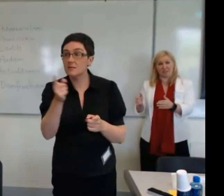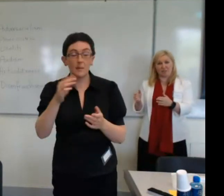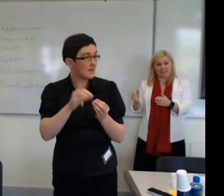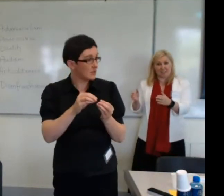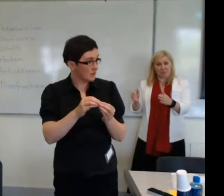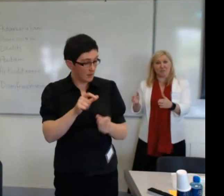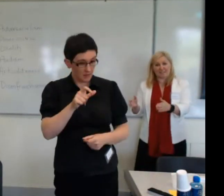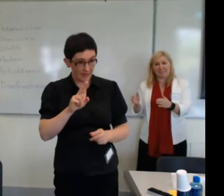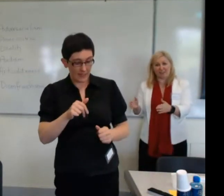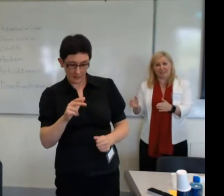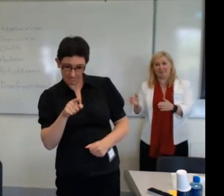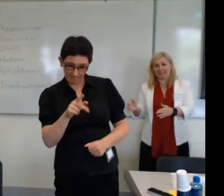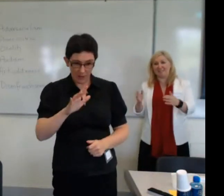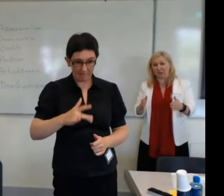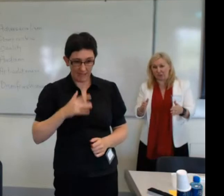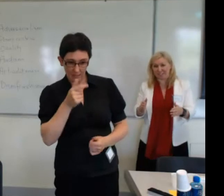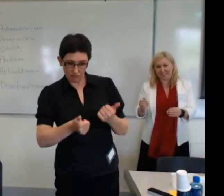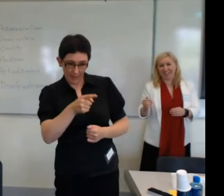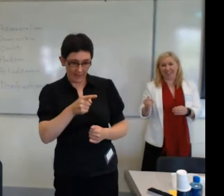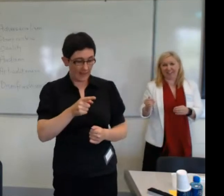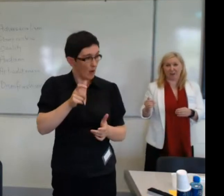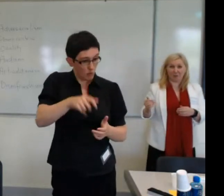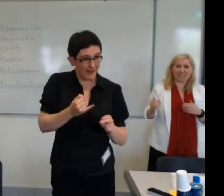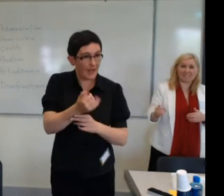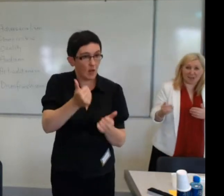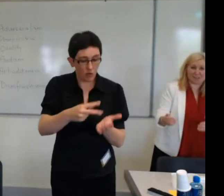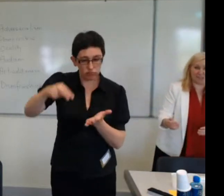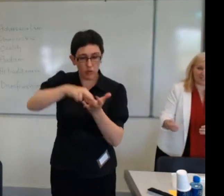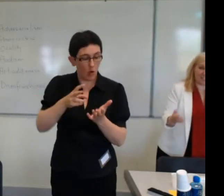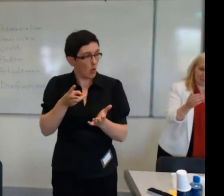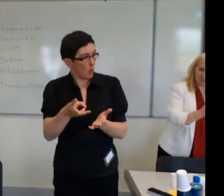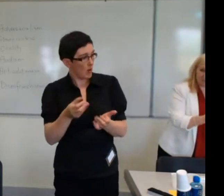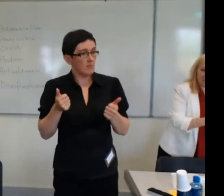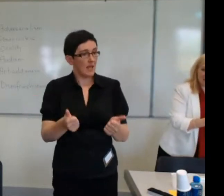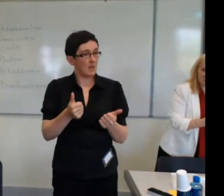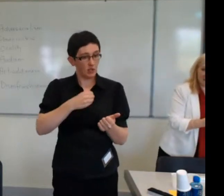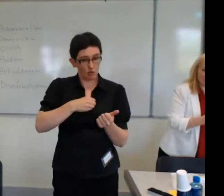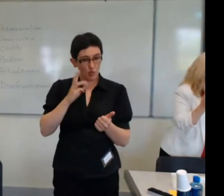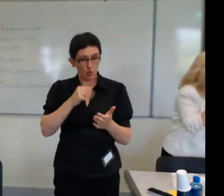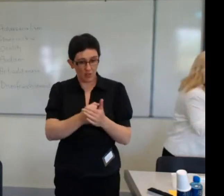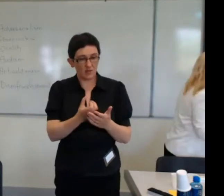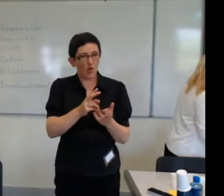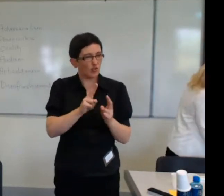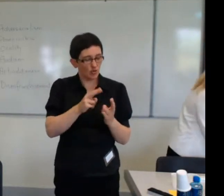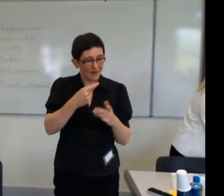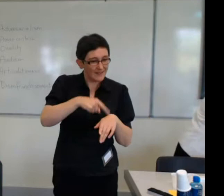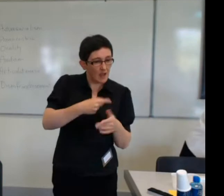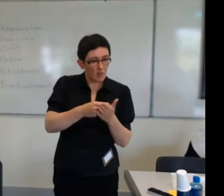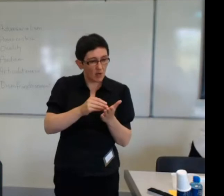going to actually do the business for us when it gets to court? Or are we wasting our resources here when we could invest them elsewhere? So that's something that we might want to